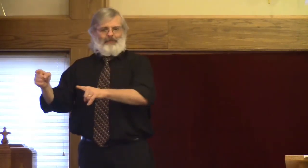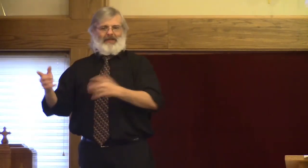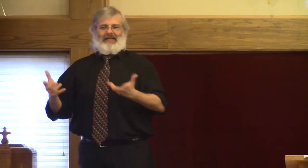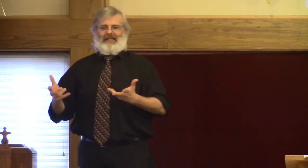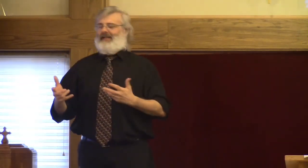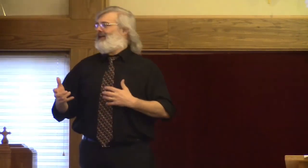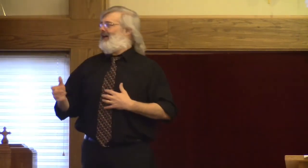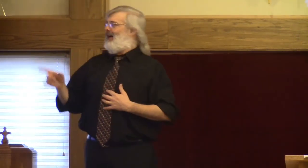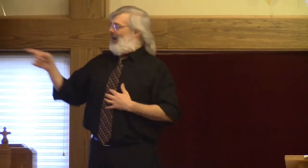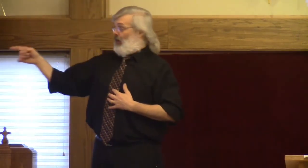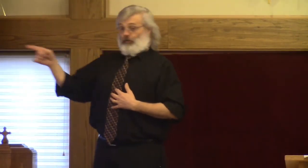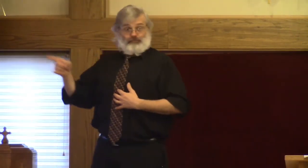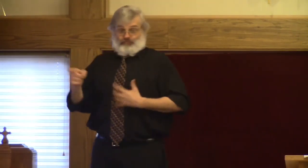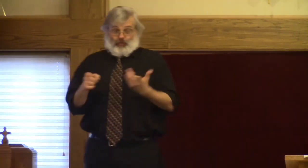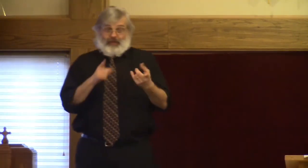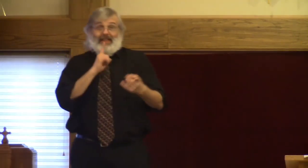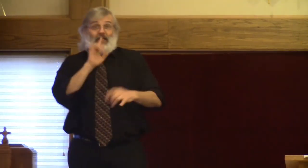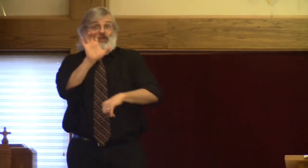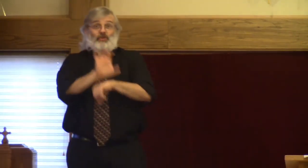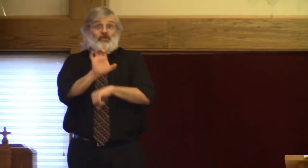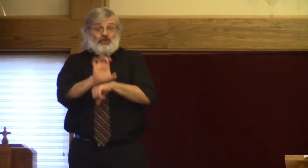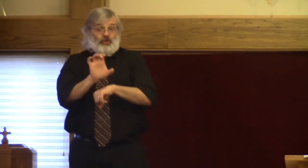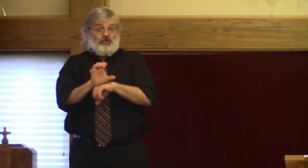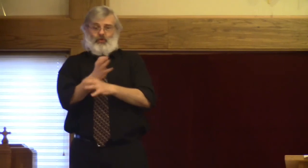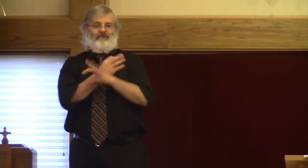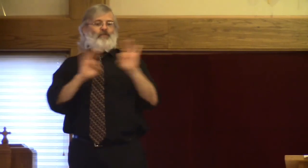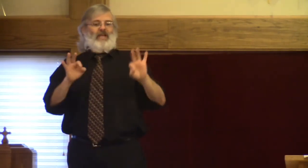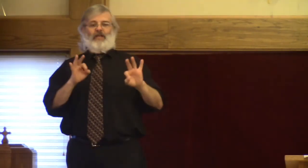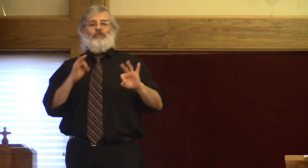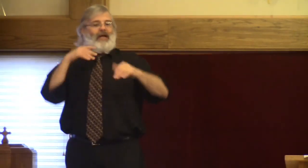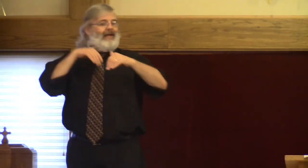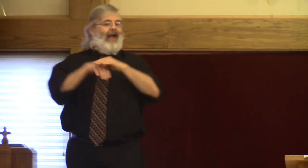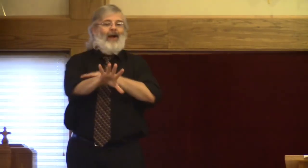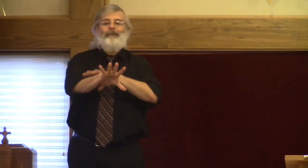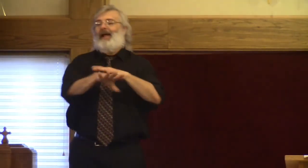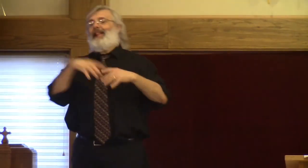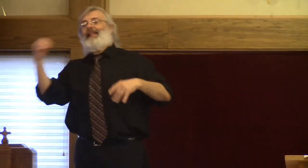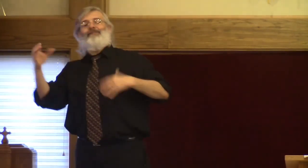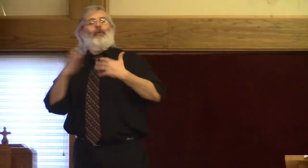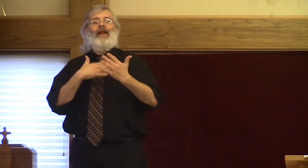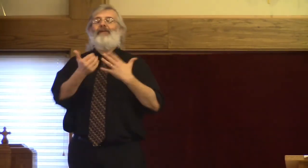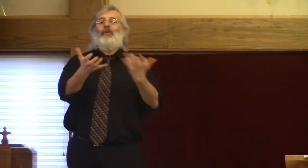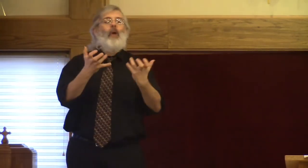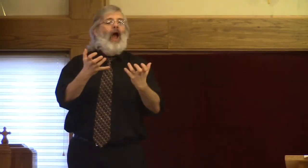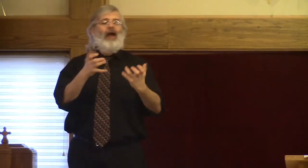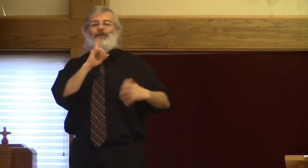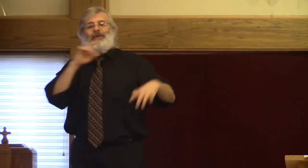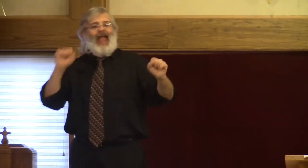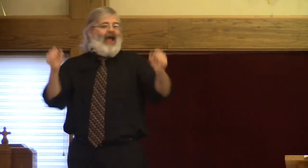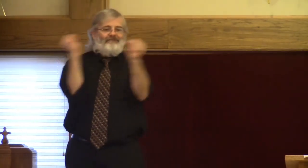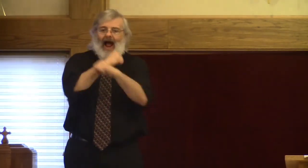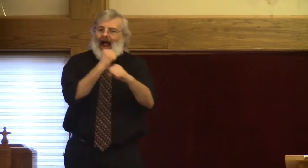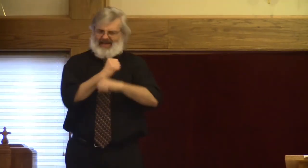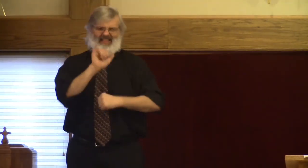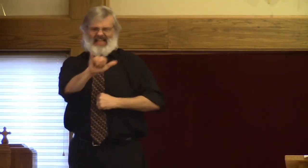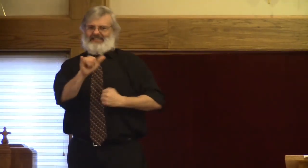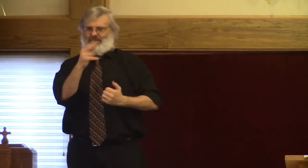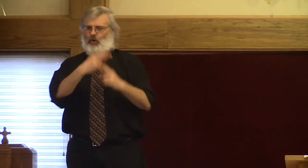to come and go in the church. You are free to fight honestly together because there is spiritual warfare. Combat has been fought at many